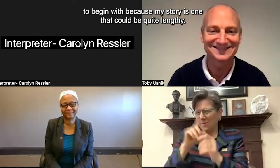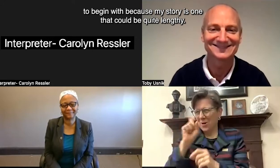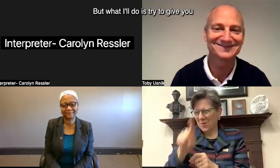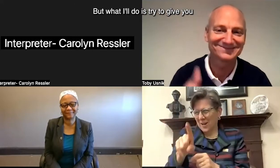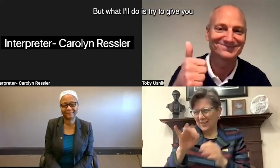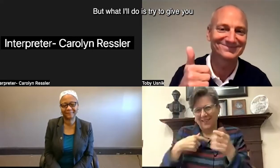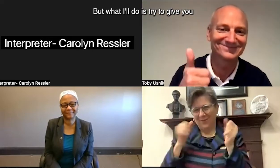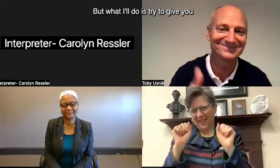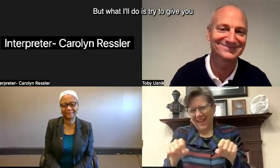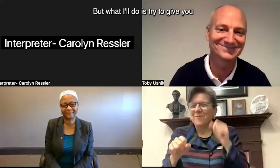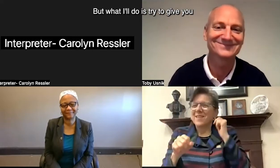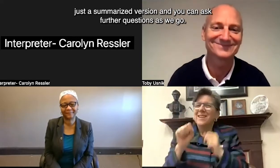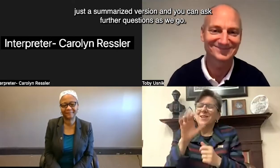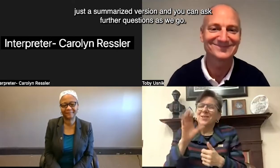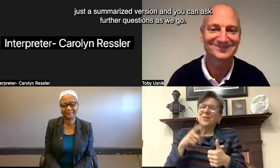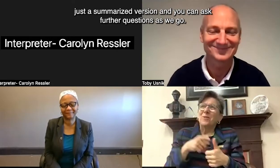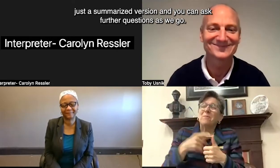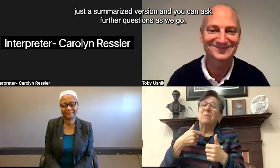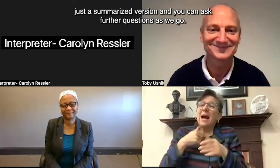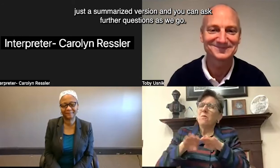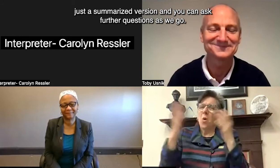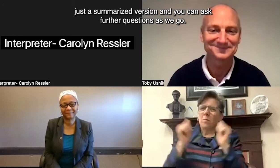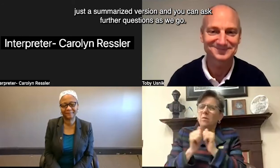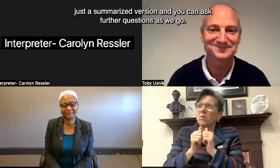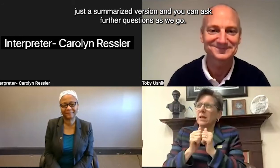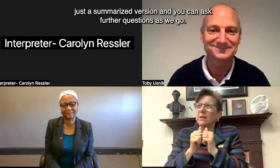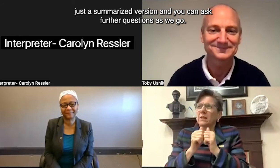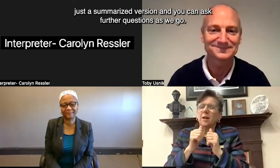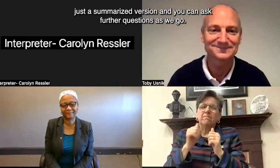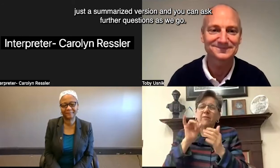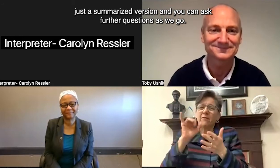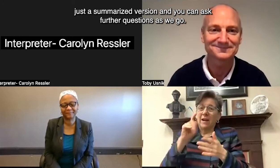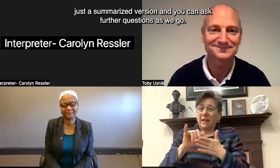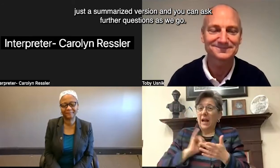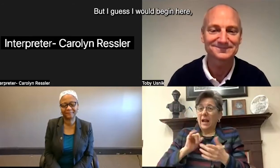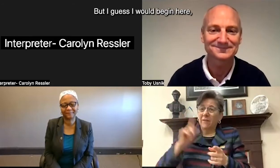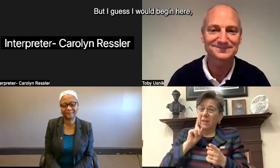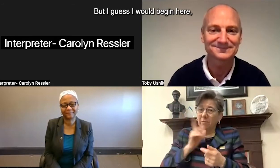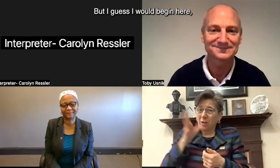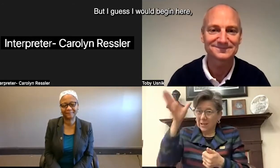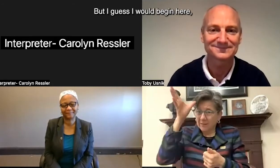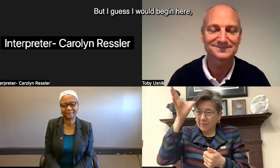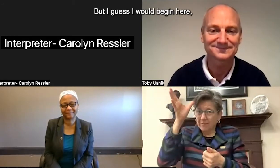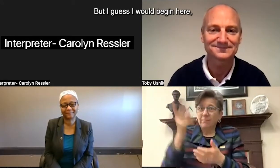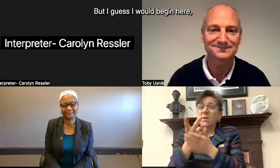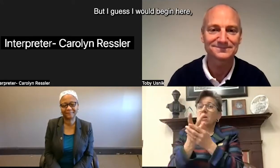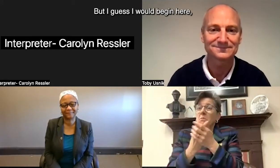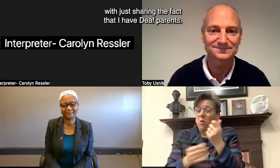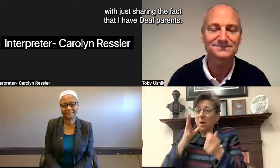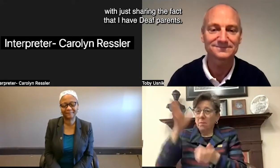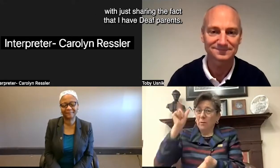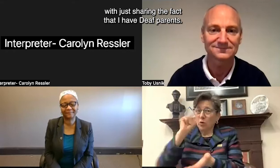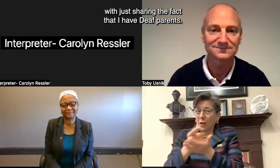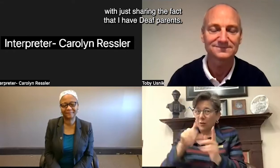you just a summarized version and you can ask further questions as we go. But I guess I would begin here with just sharing the fact that I have deaf